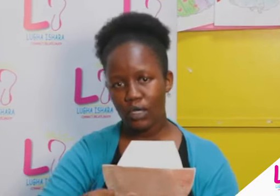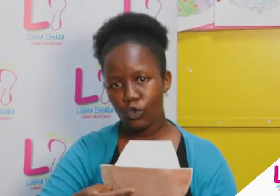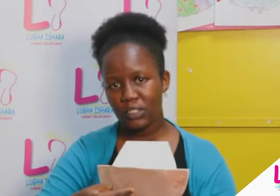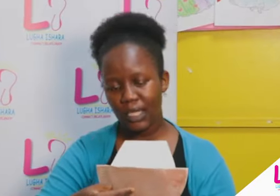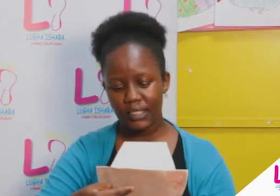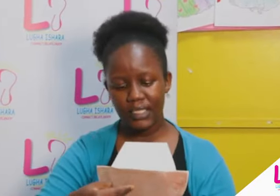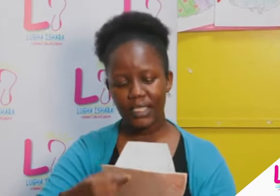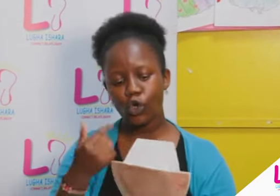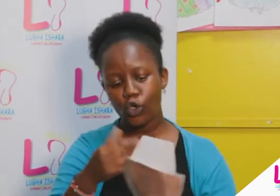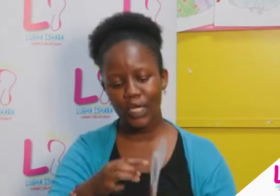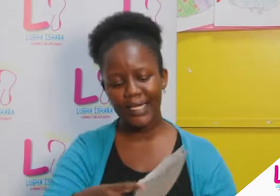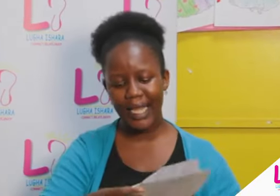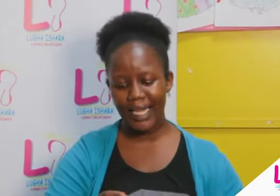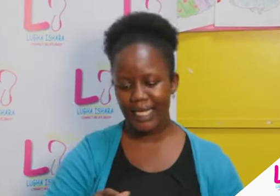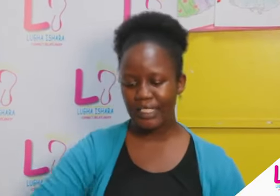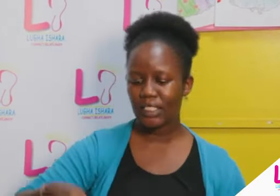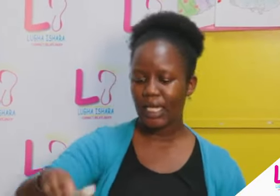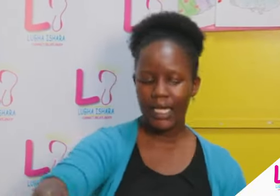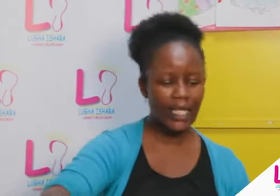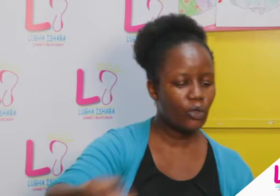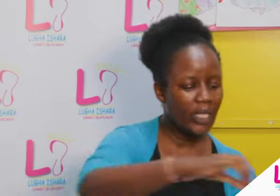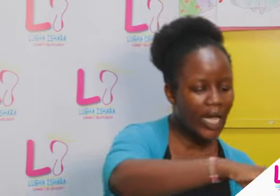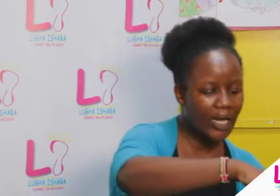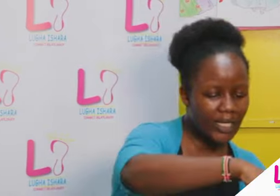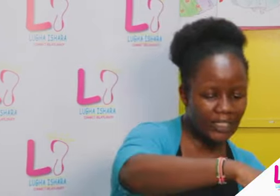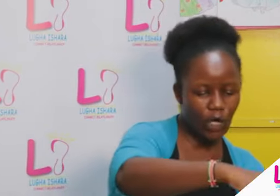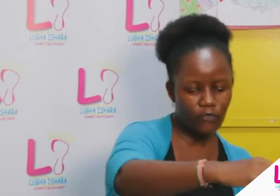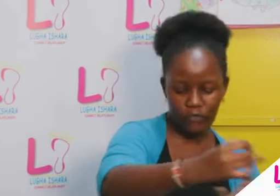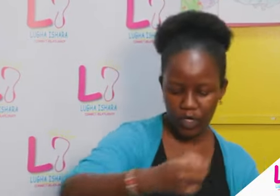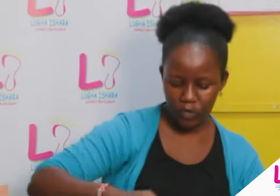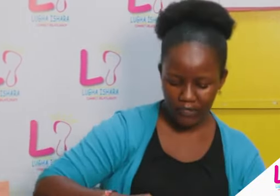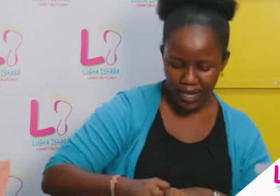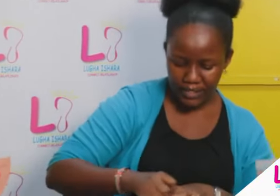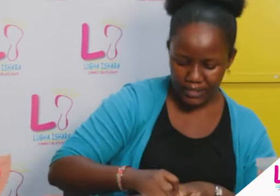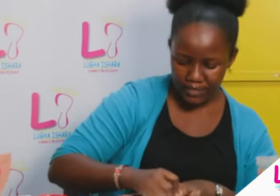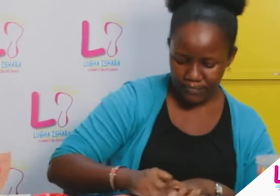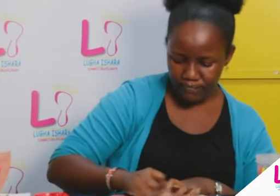you stick it, or you can color it like we are right now very fast.